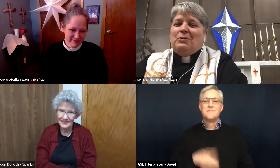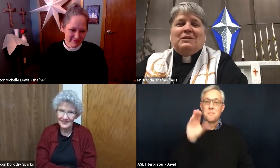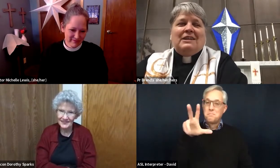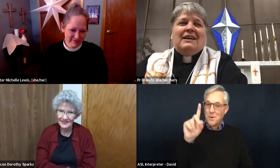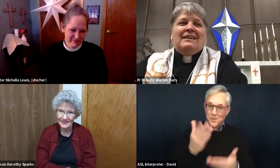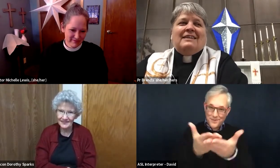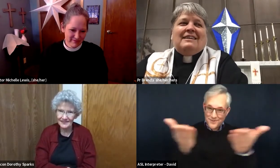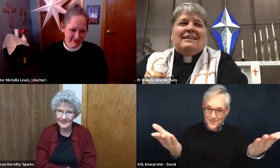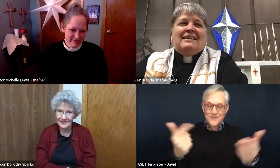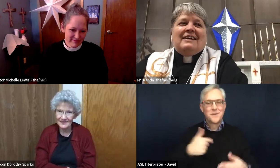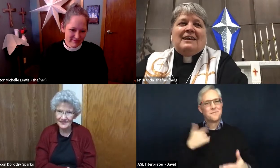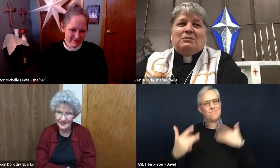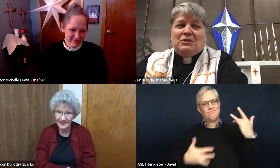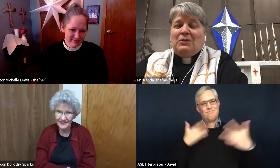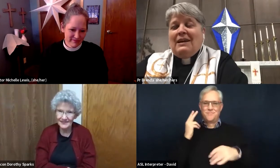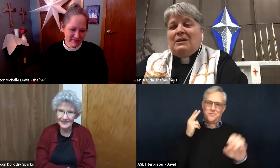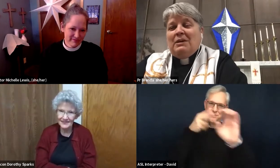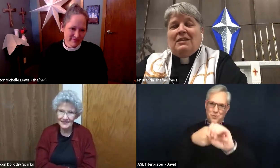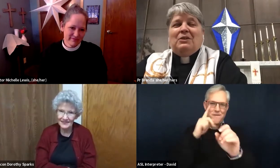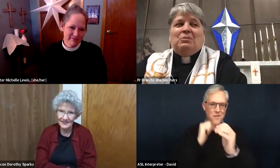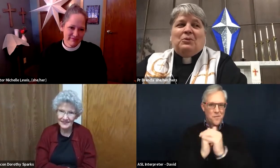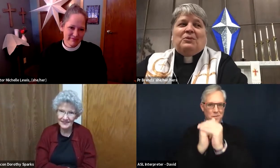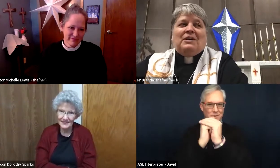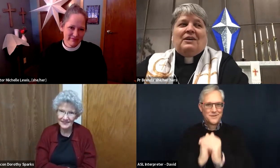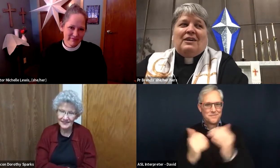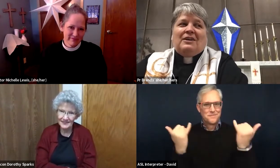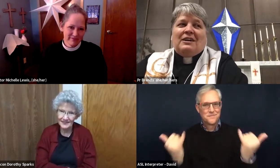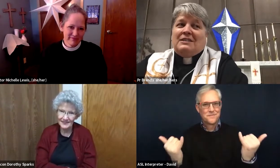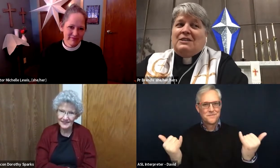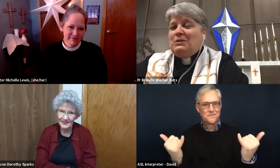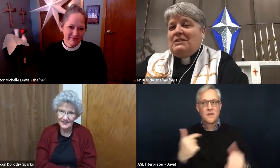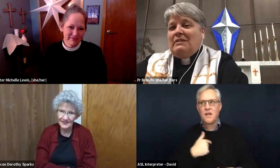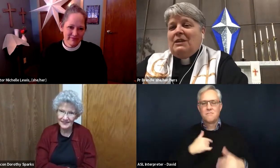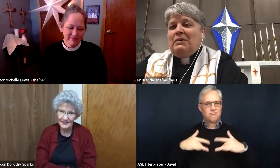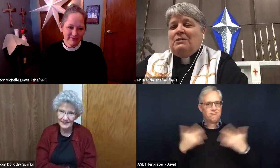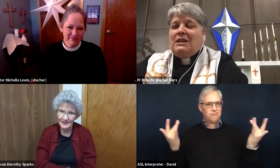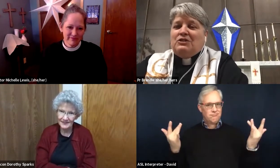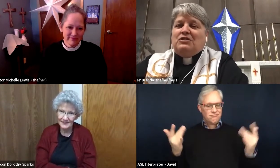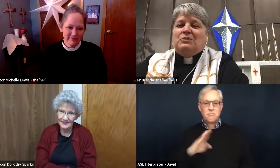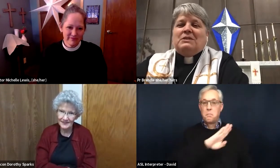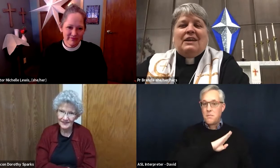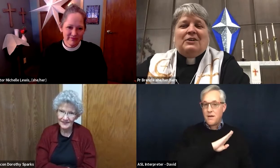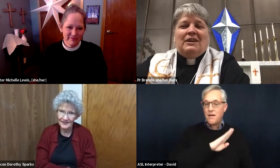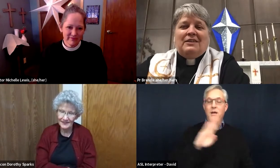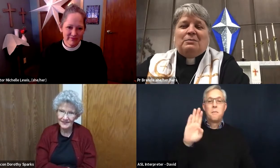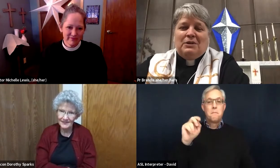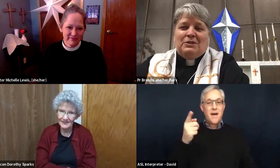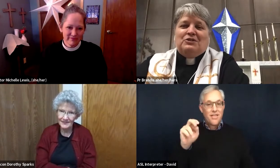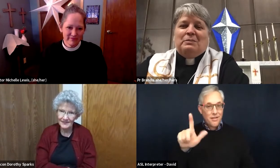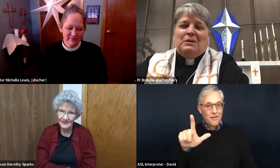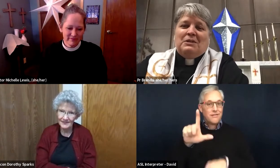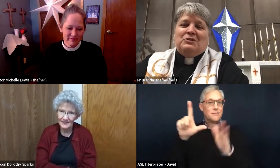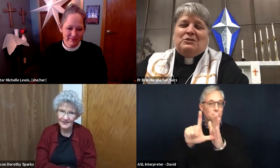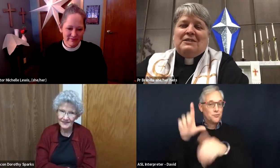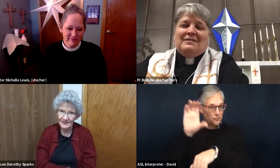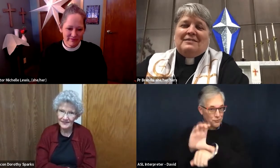with Bold today. And I am so glad that Bethel and Bold are continuing to develop our relationship together and our